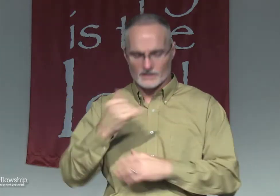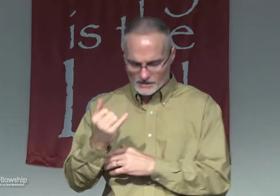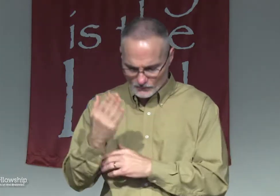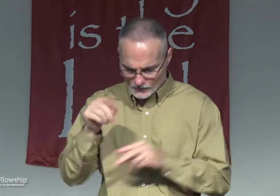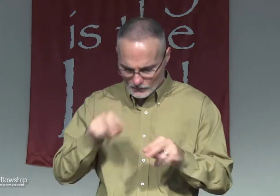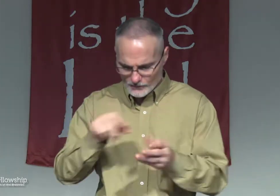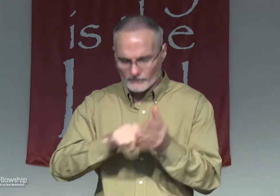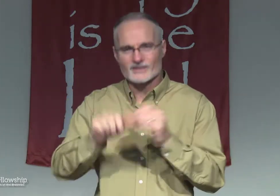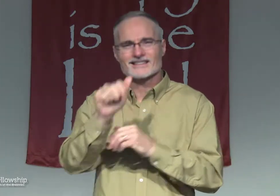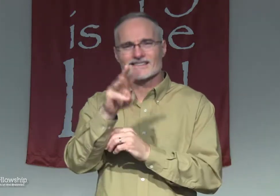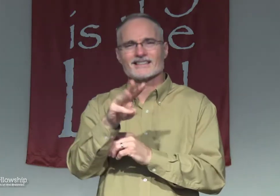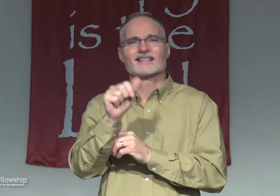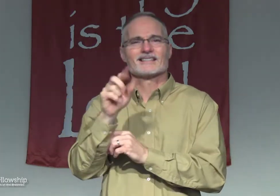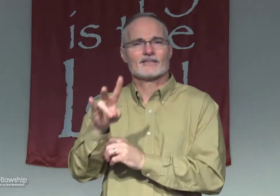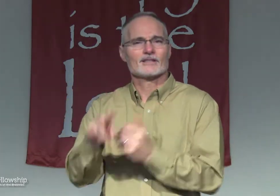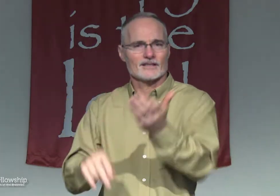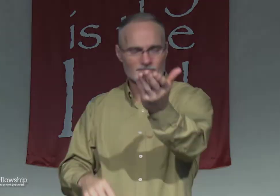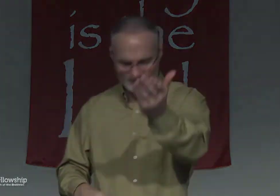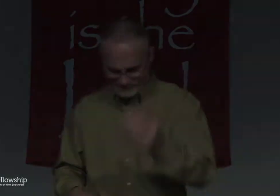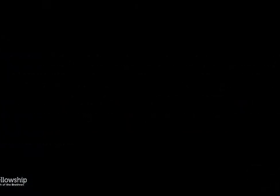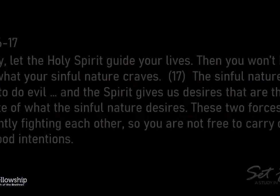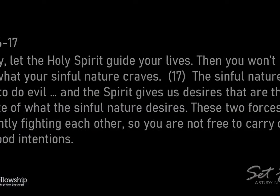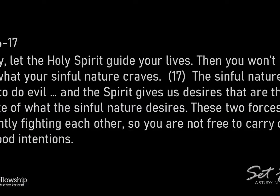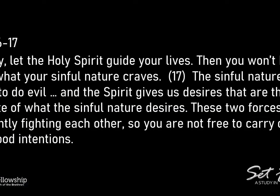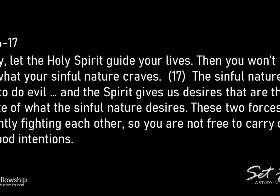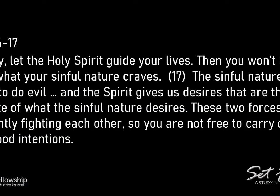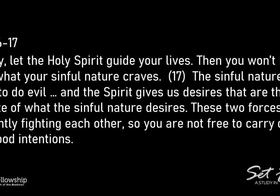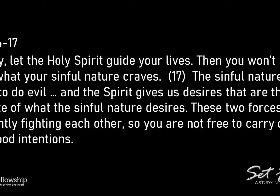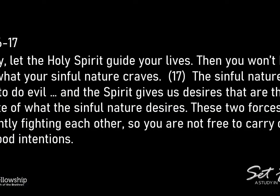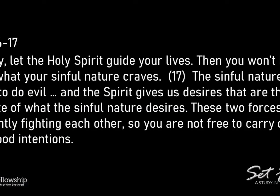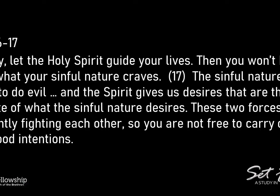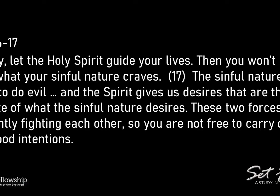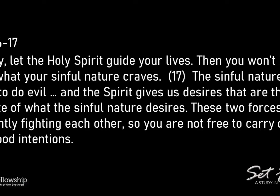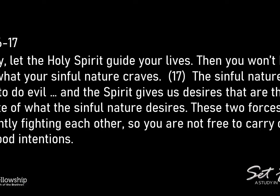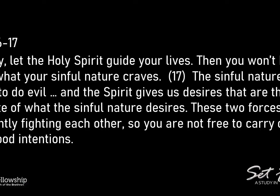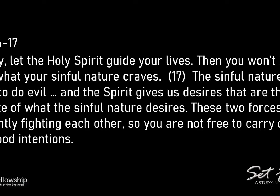5, and it's broken down for us, so we're looking at verses 16 and 17 today.